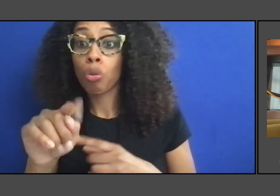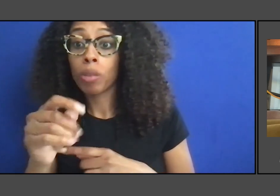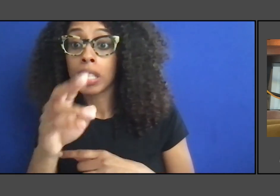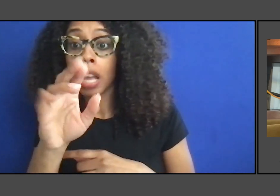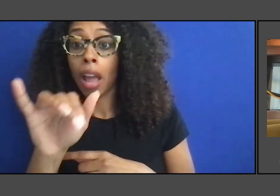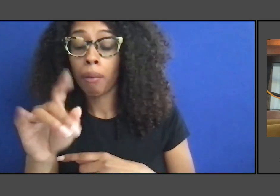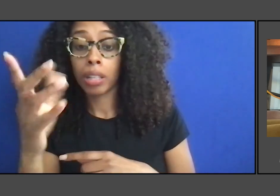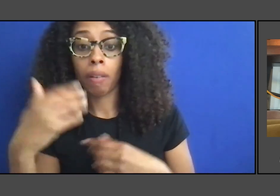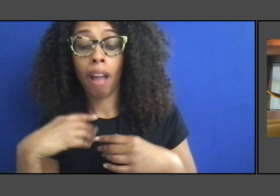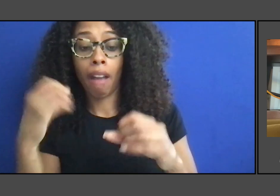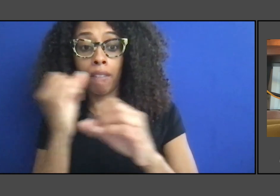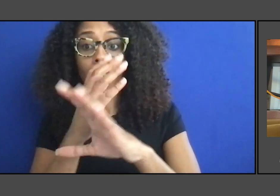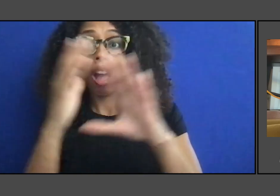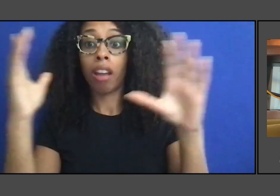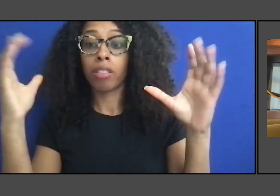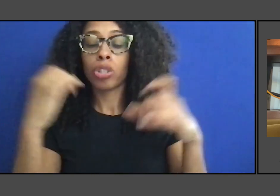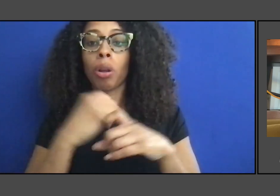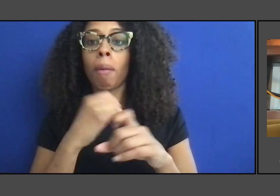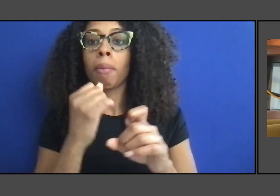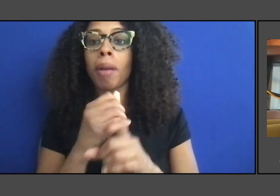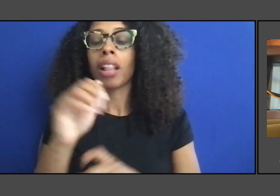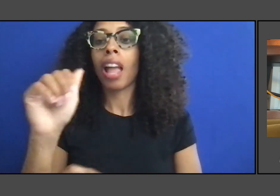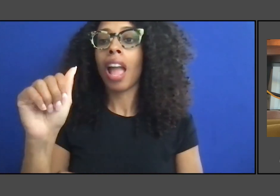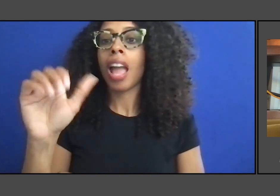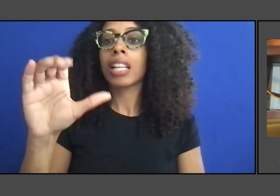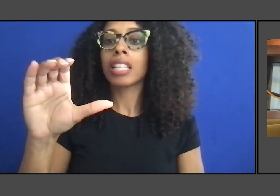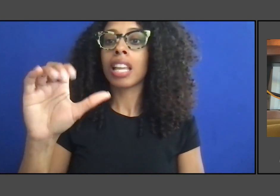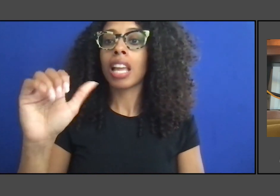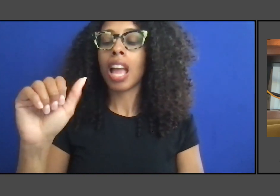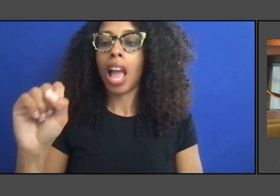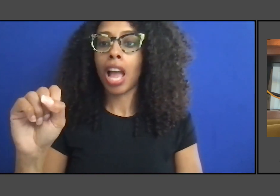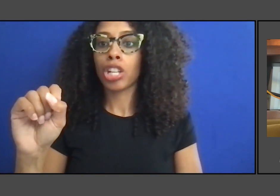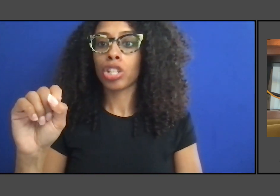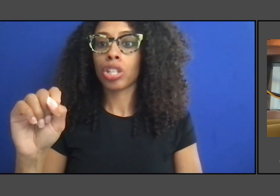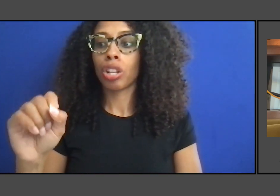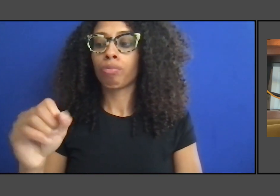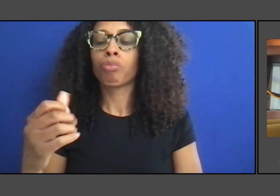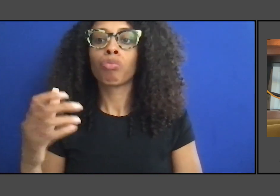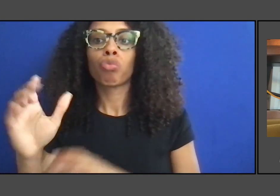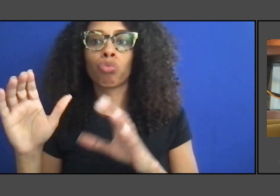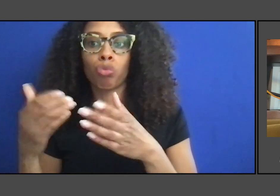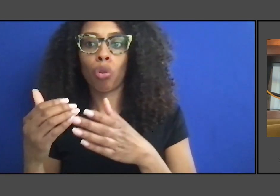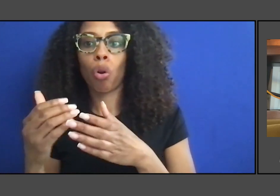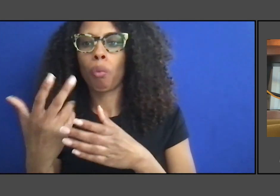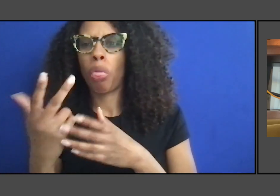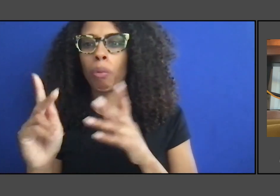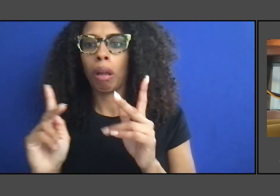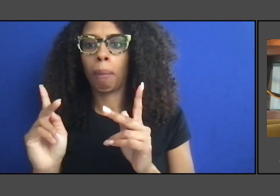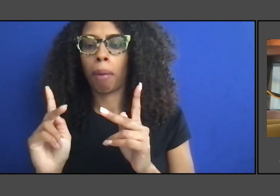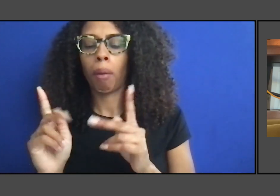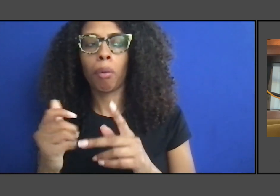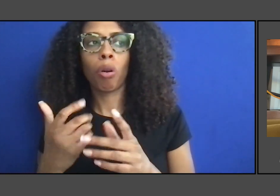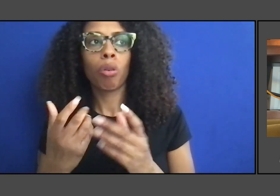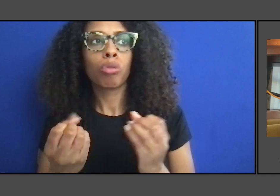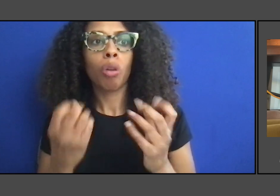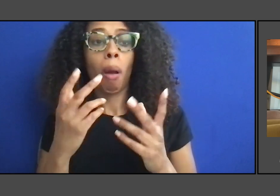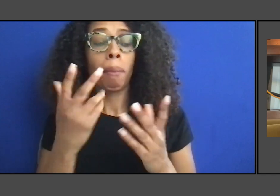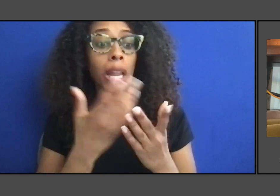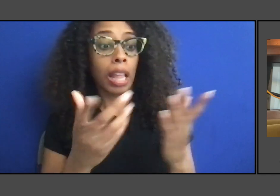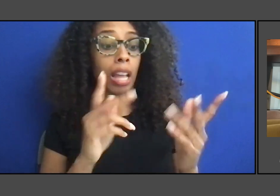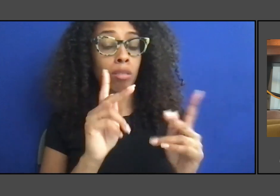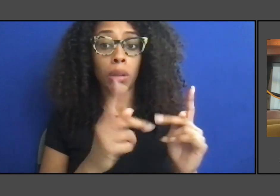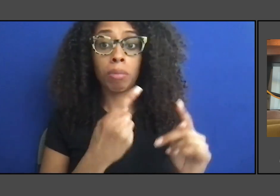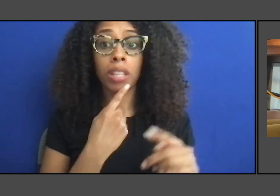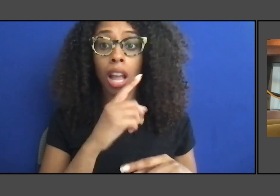trio. When so many of the things that I heard Farah say about Jerry apply to you, Terri, of the way